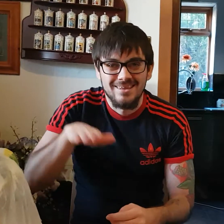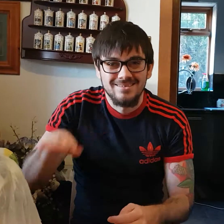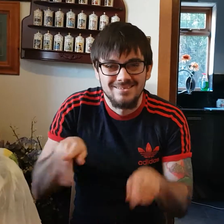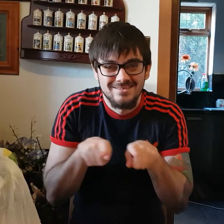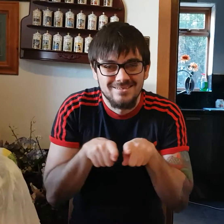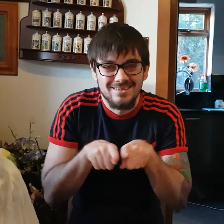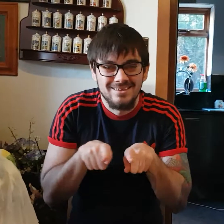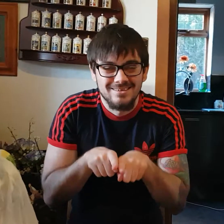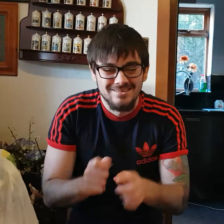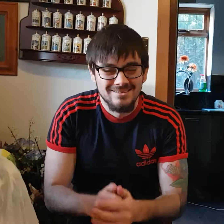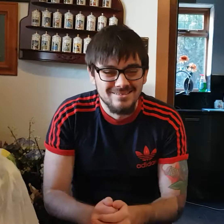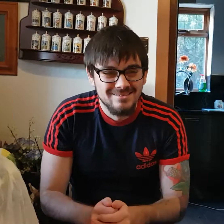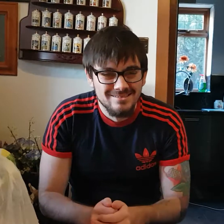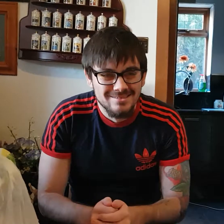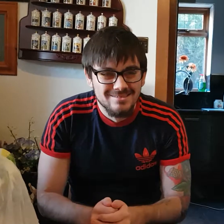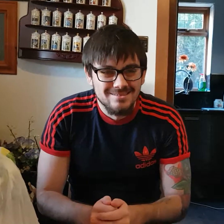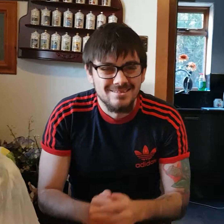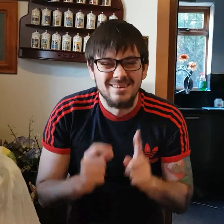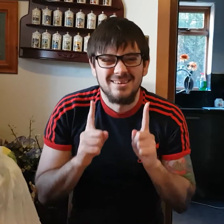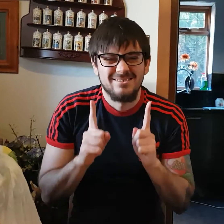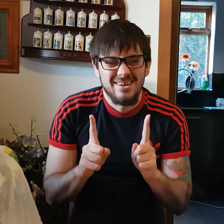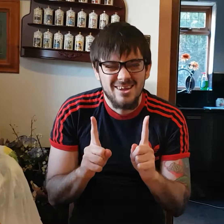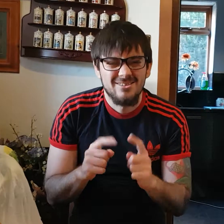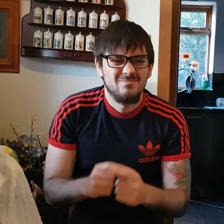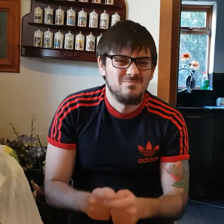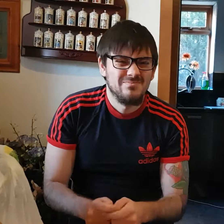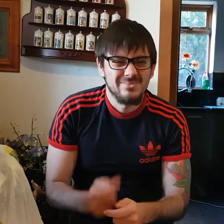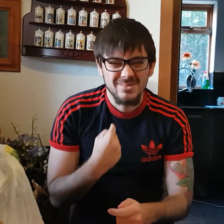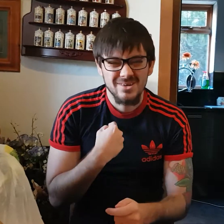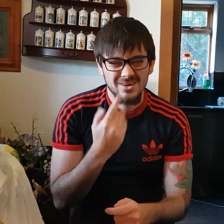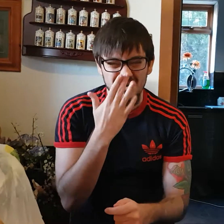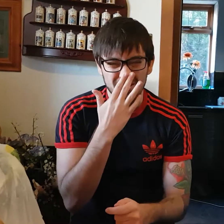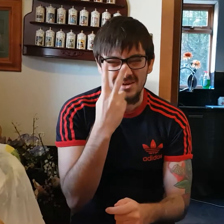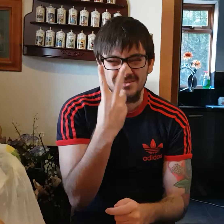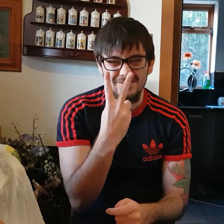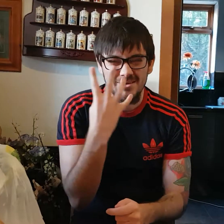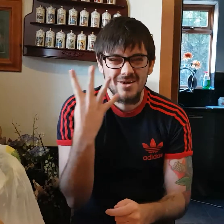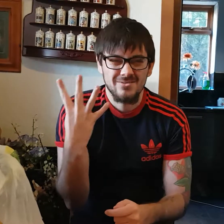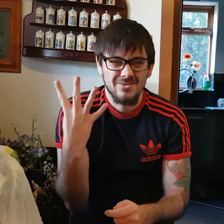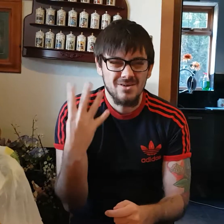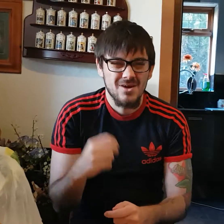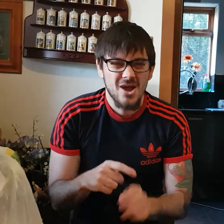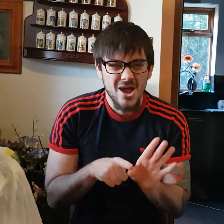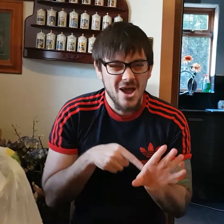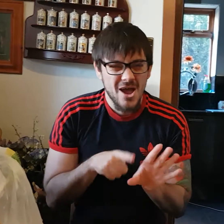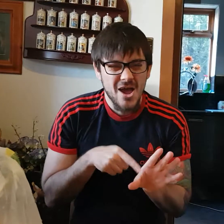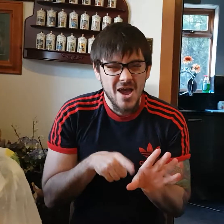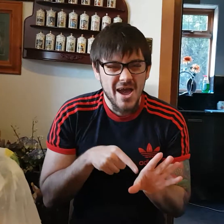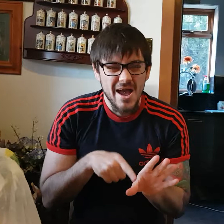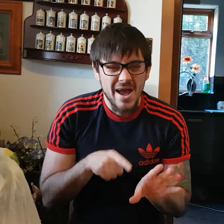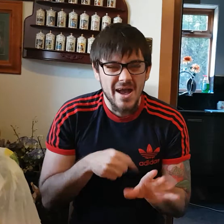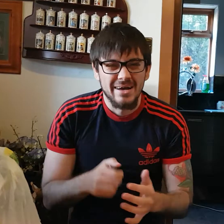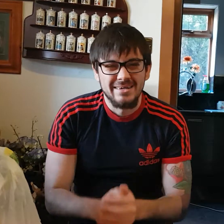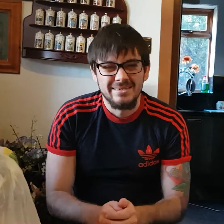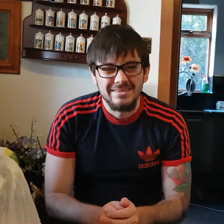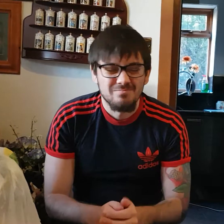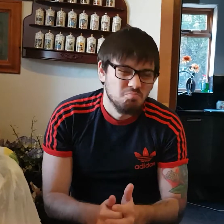Because I would like to have children. But I am only 24 years old.